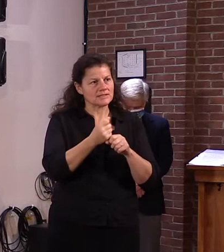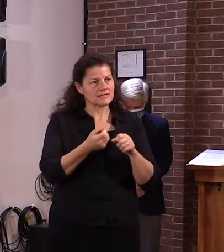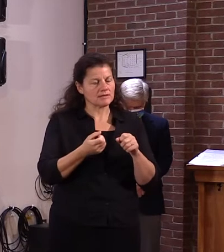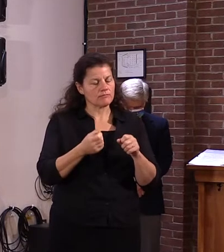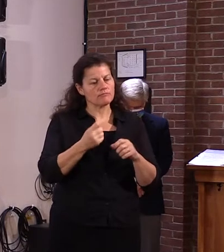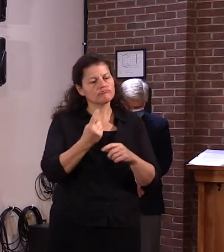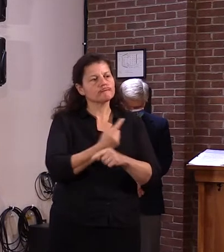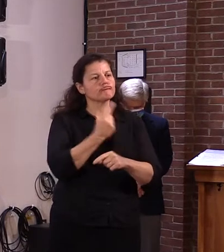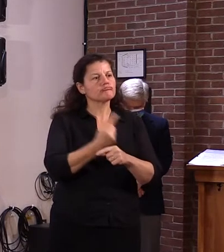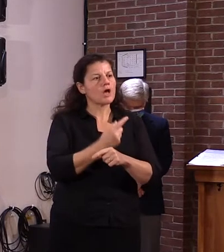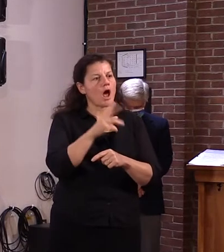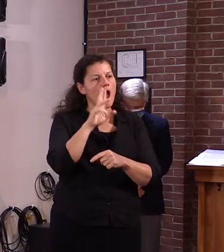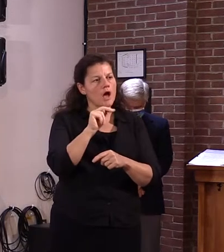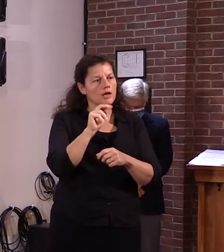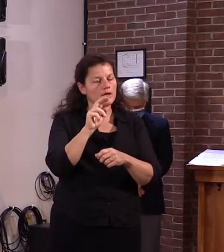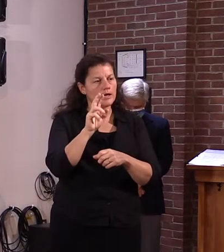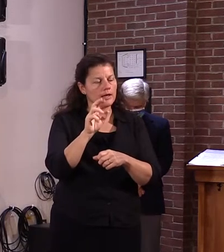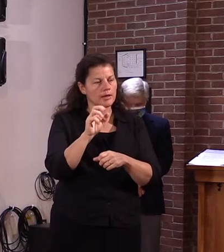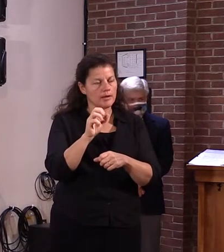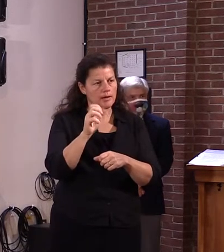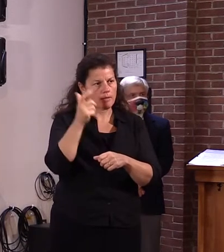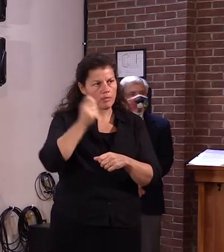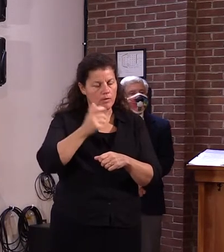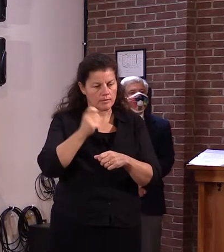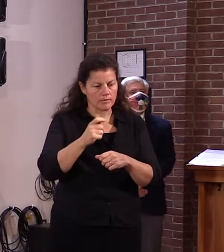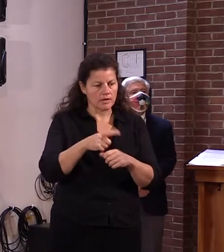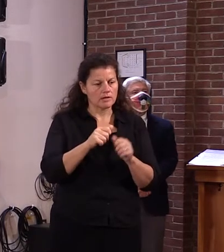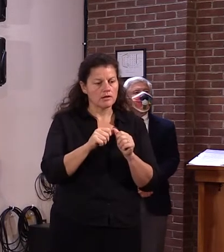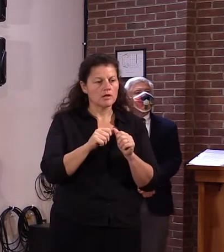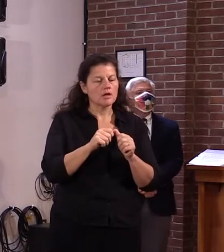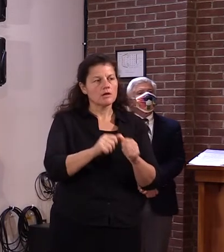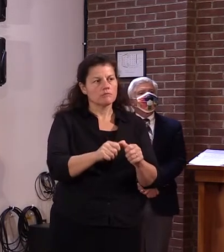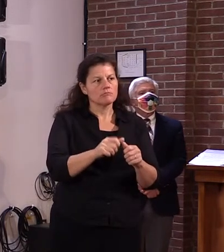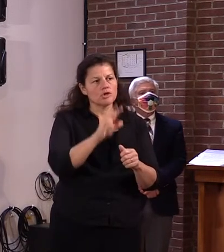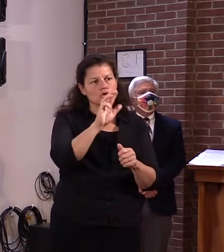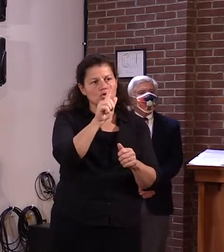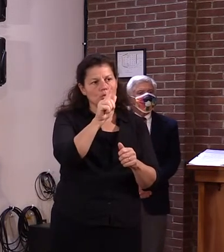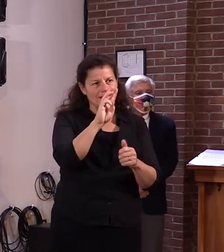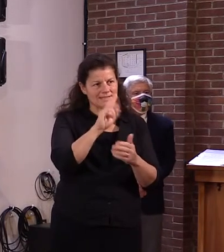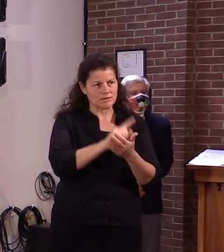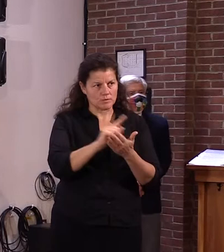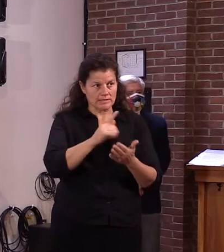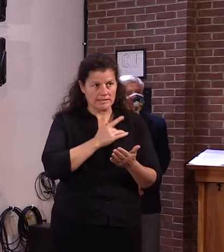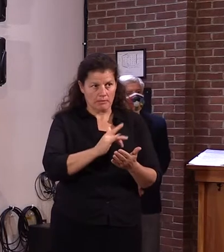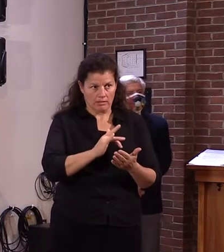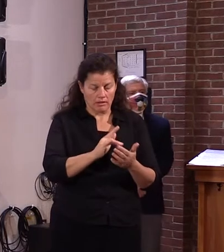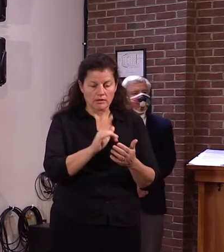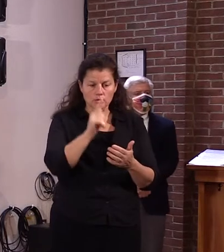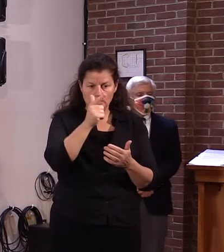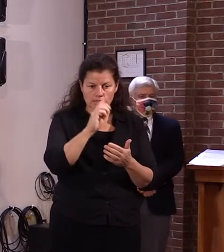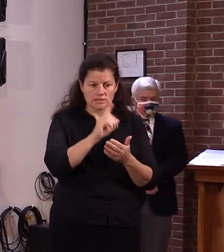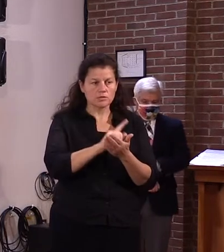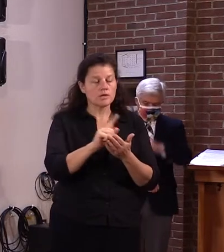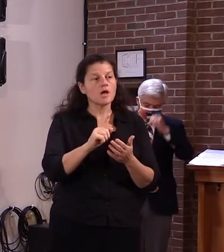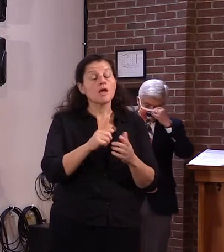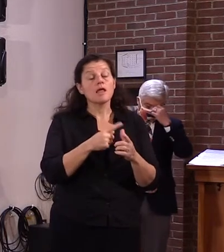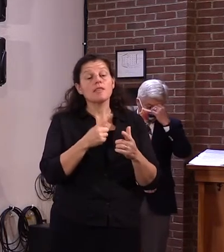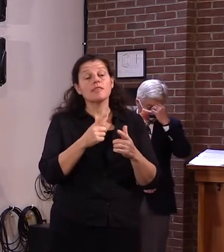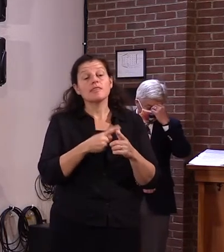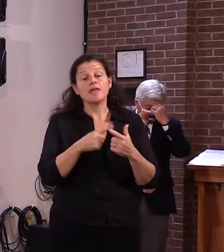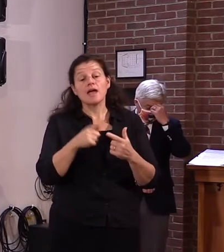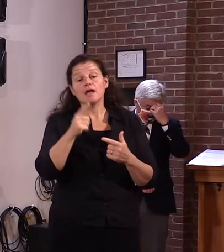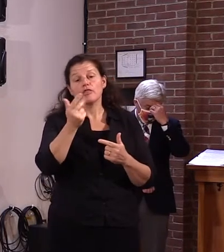unemployment. An individual receives 26 weeks of traditional unemployment. They then receive 13 weeks